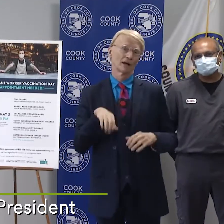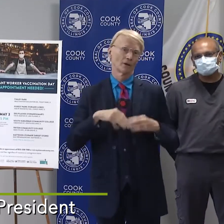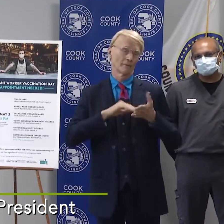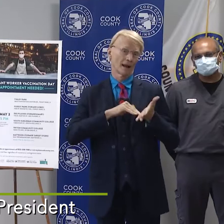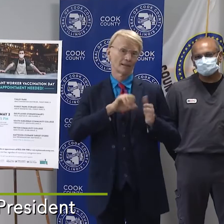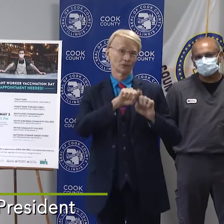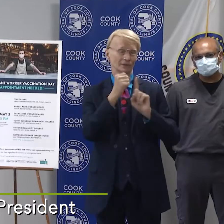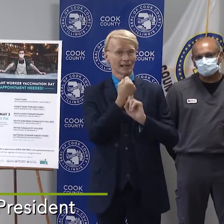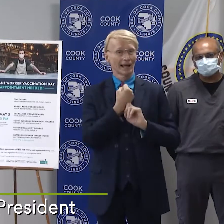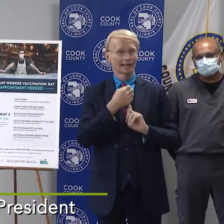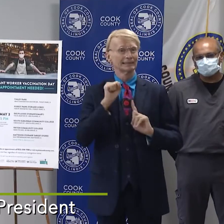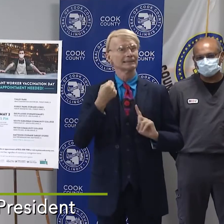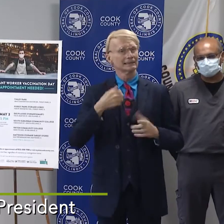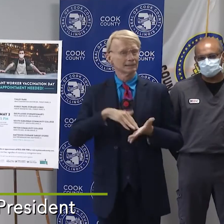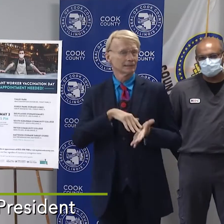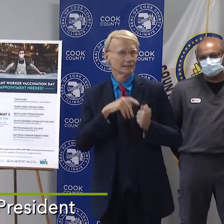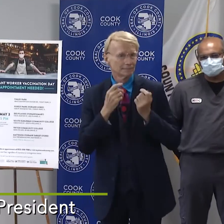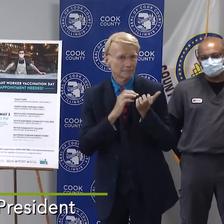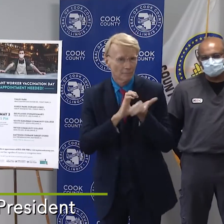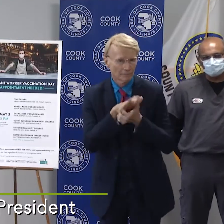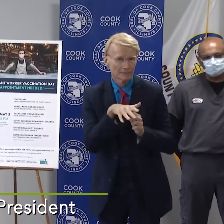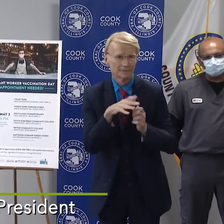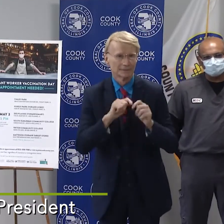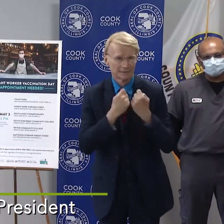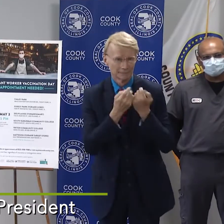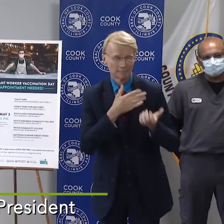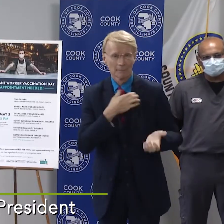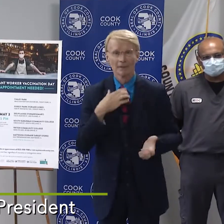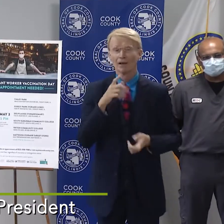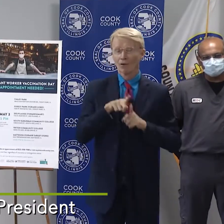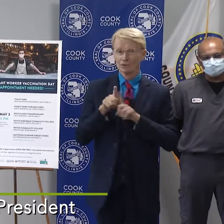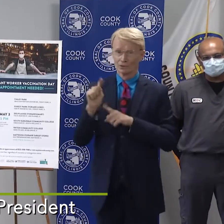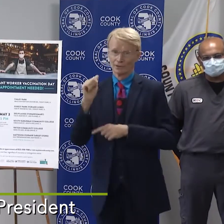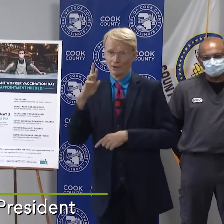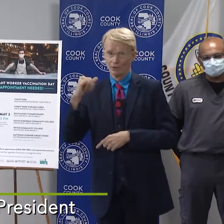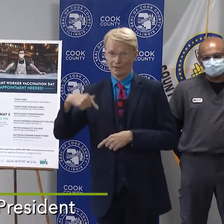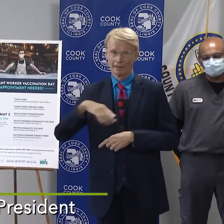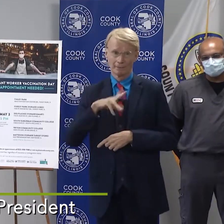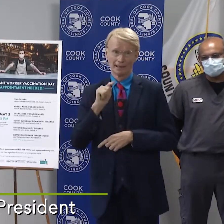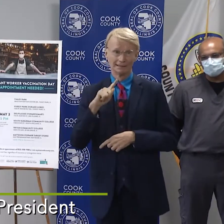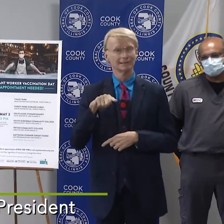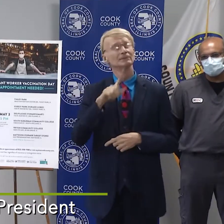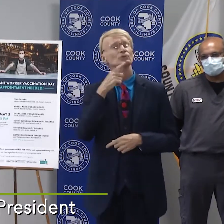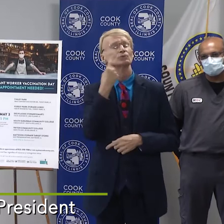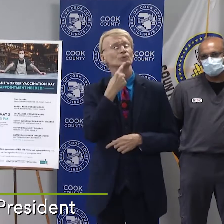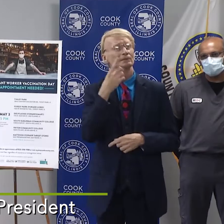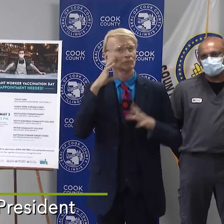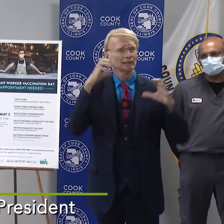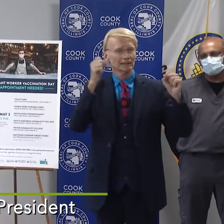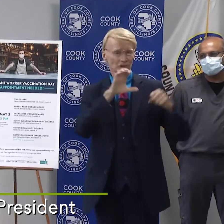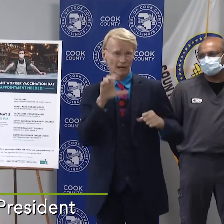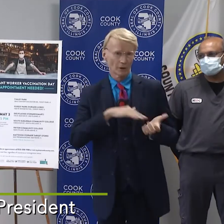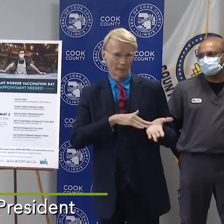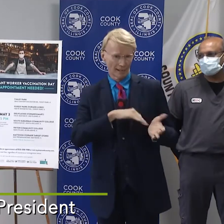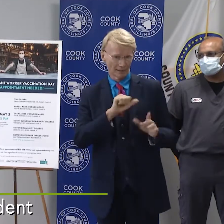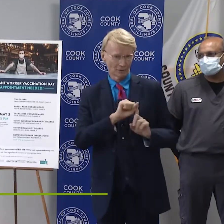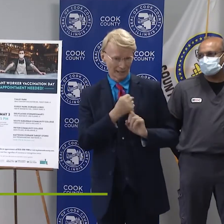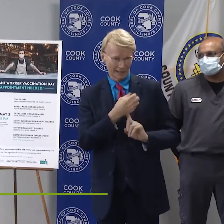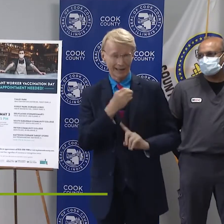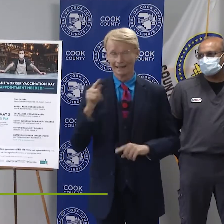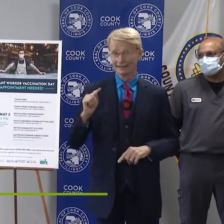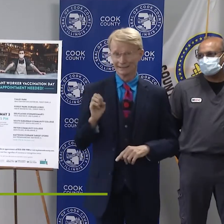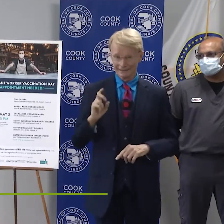COVID-19 committee, will be speaking. We also have with us Tariq Butt, who's president of the Chicago Medical Society, and